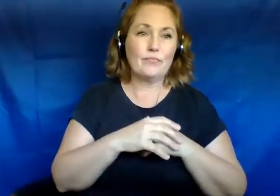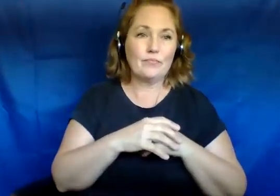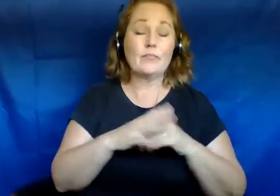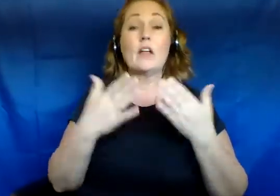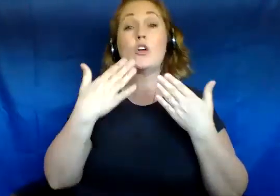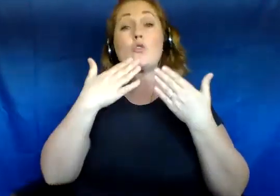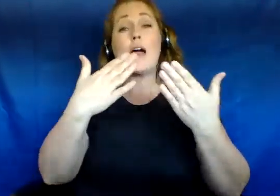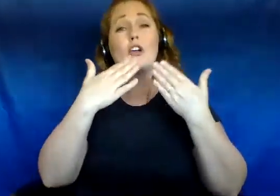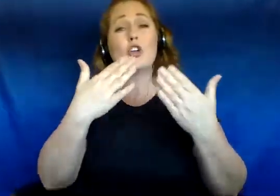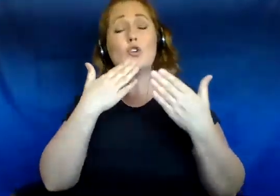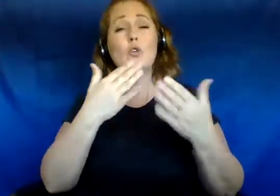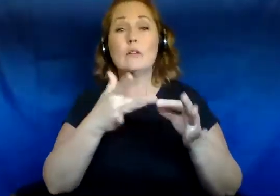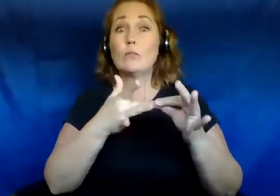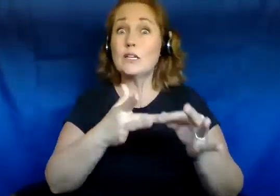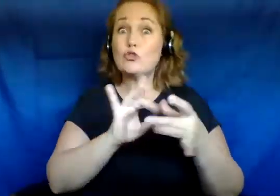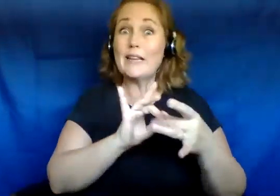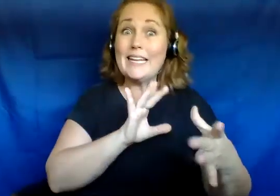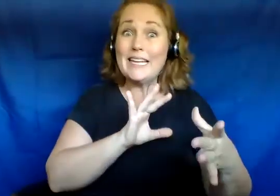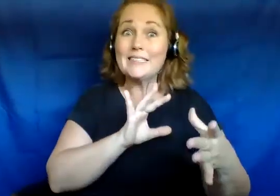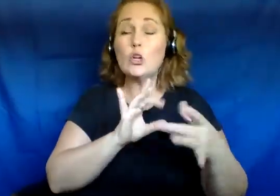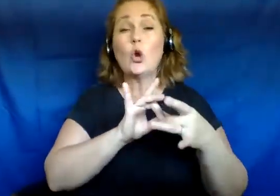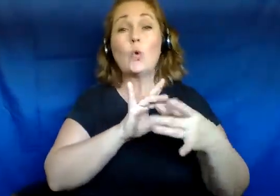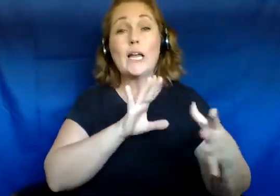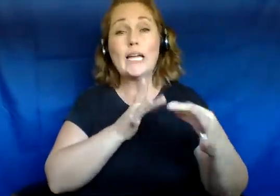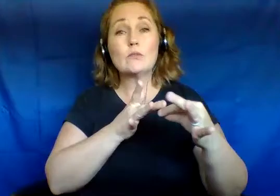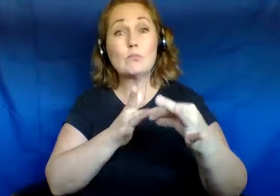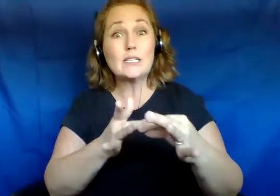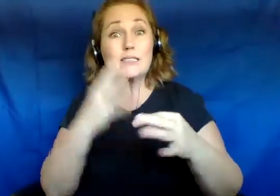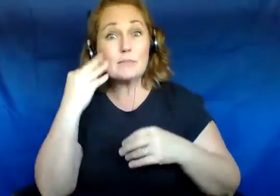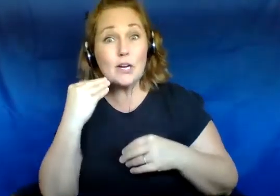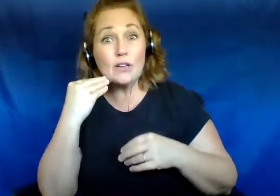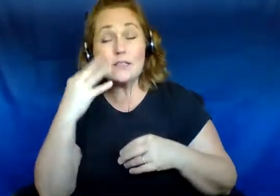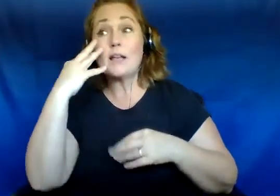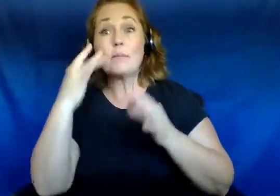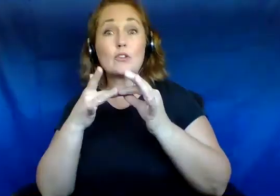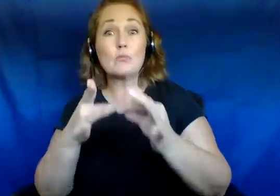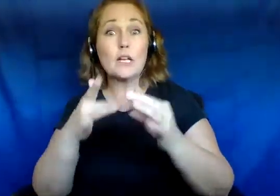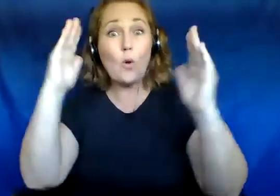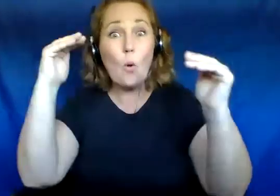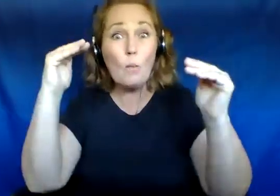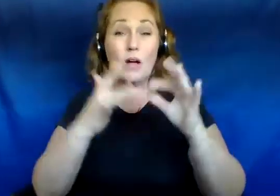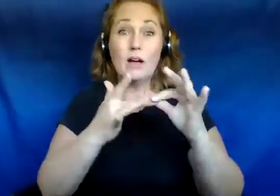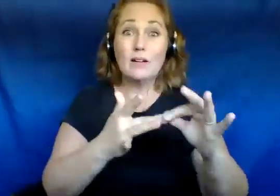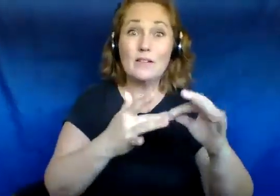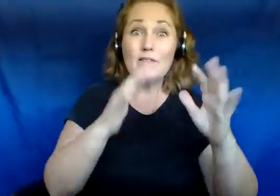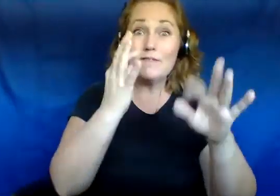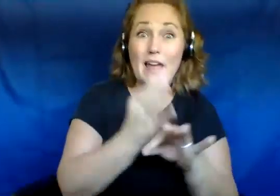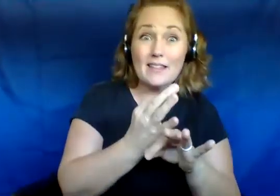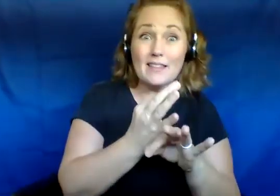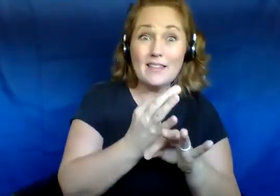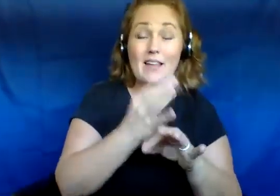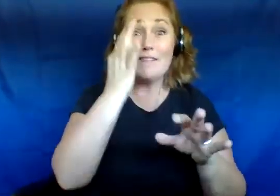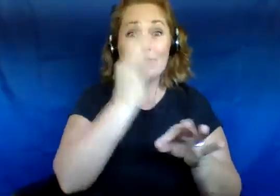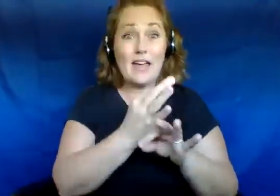Gratitude brings release. Release brings experience. Experience brings hope. Hope brings faith. And